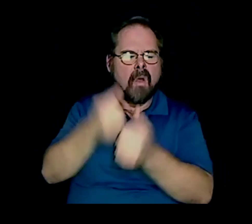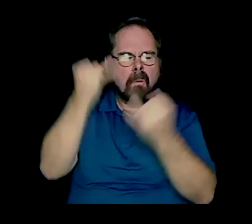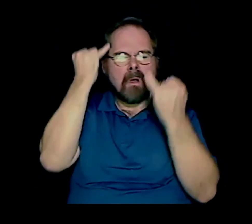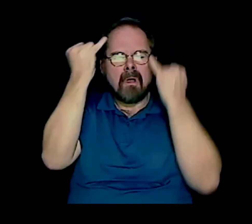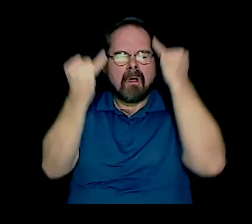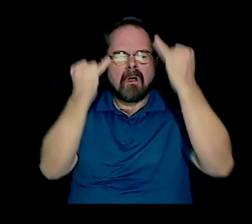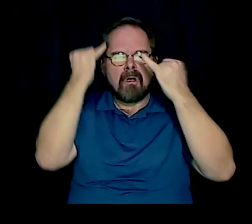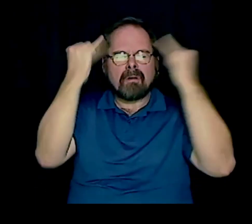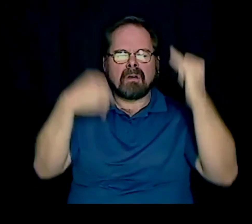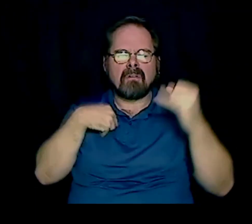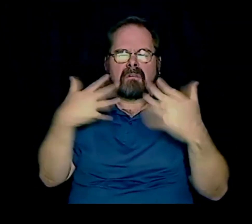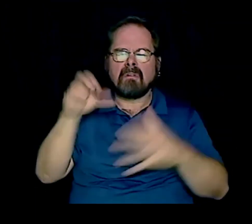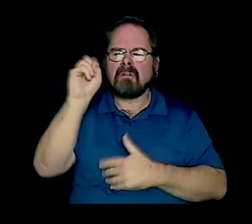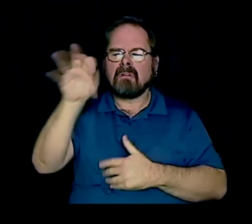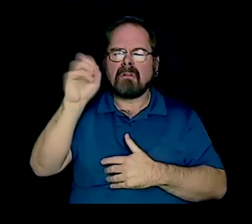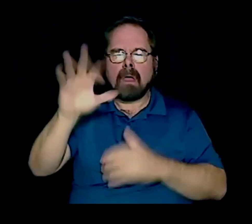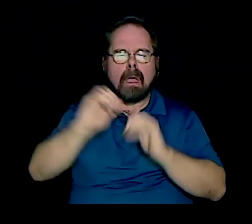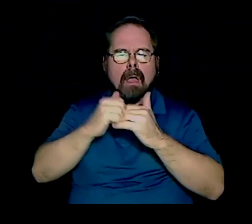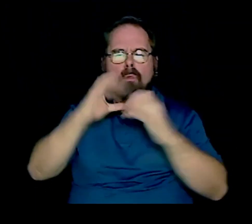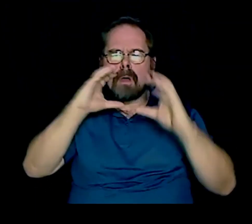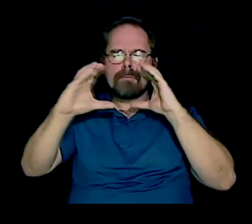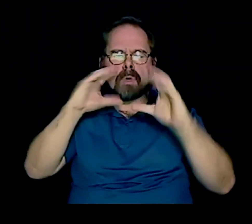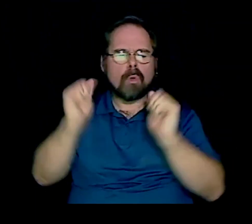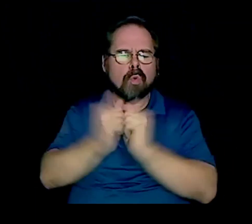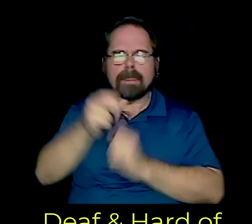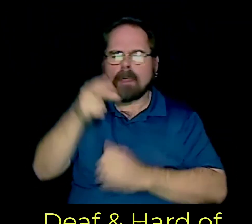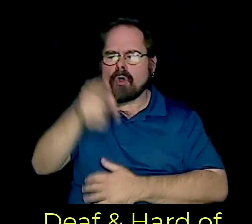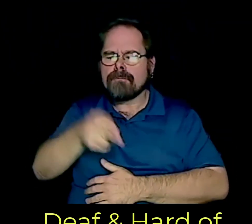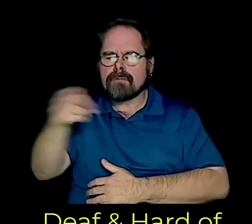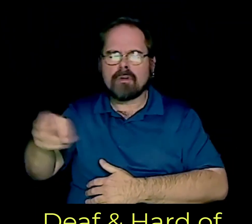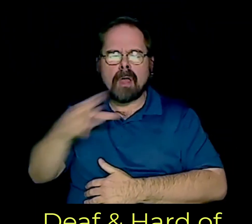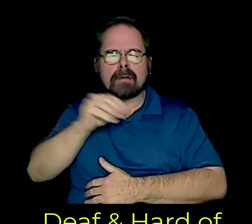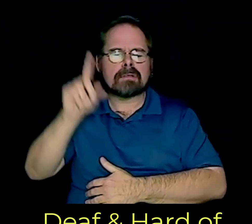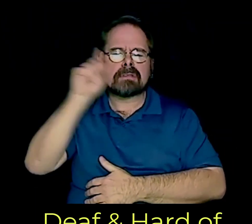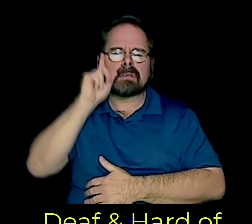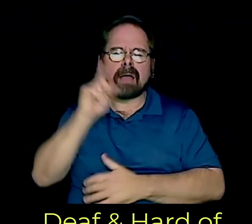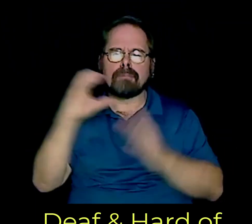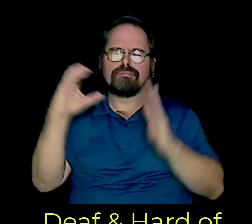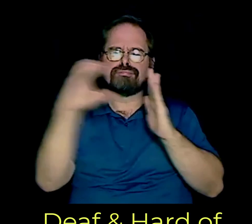Follow tips for deaf and hard of hearing communication.